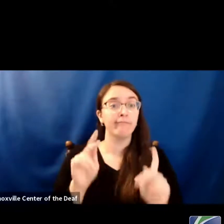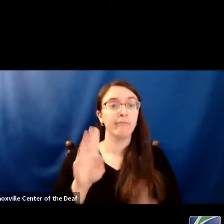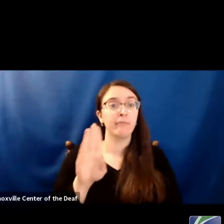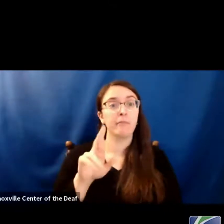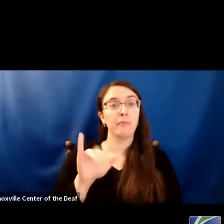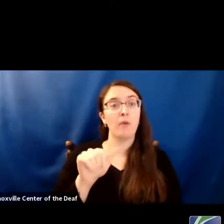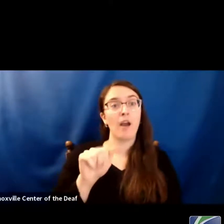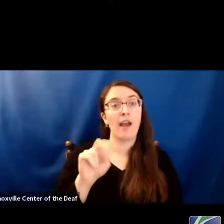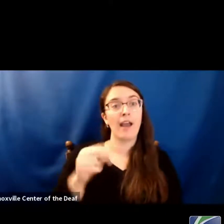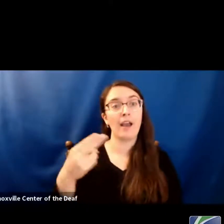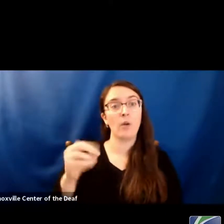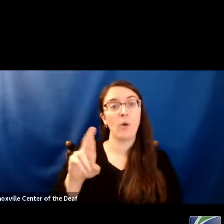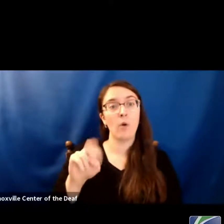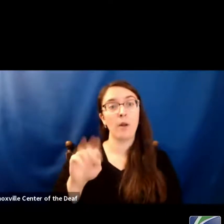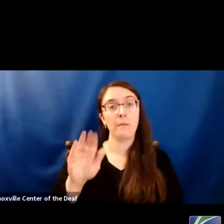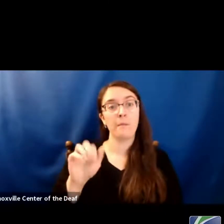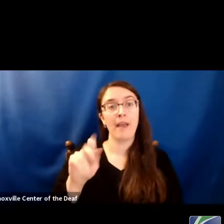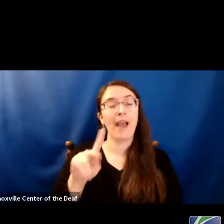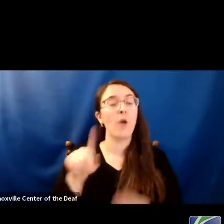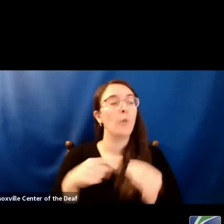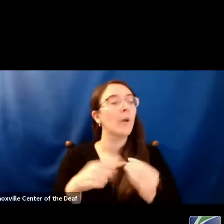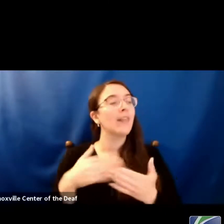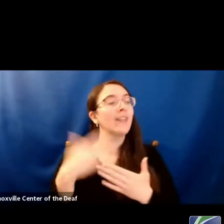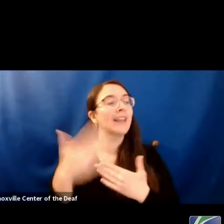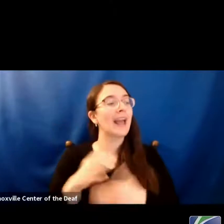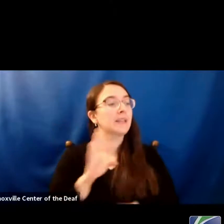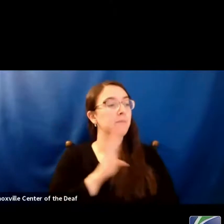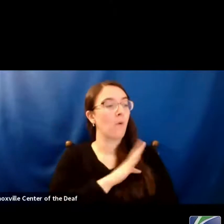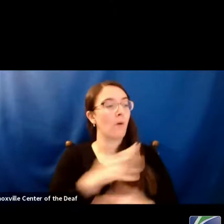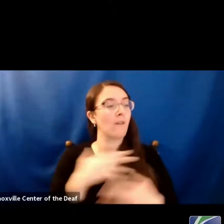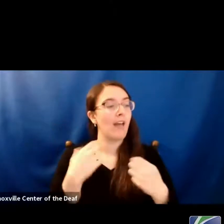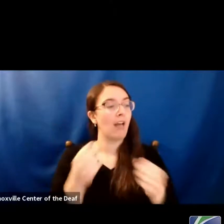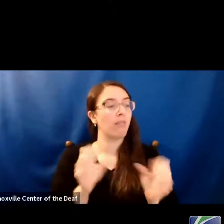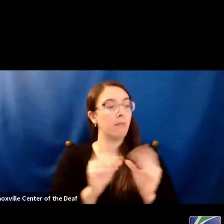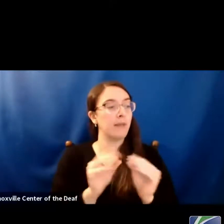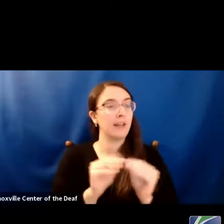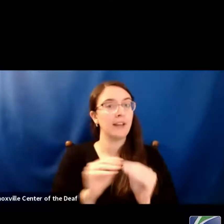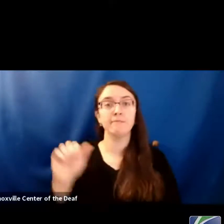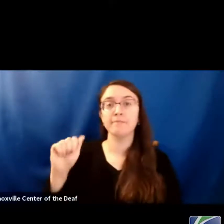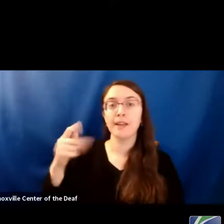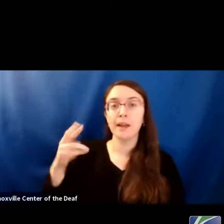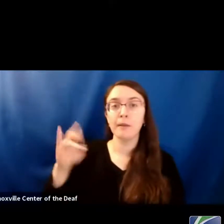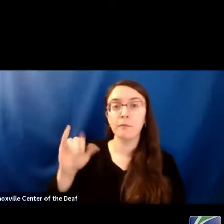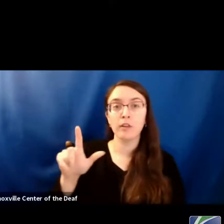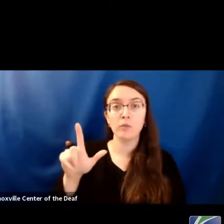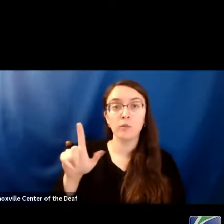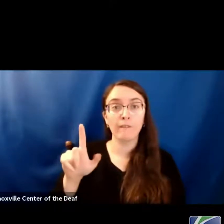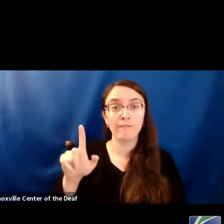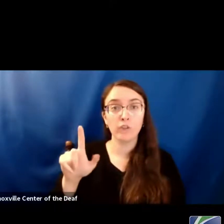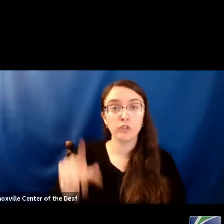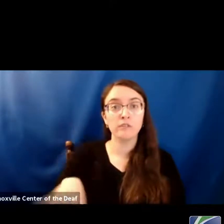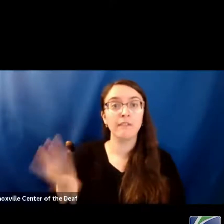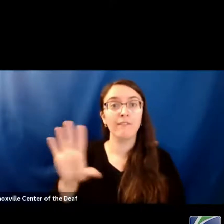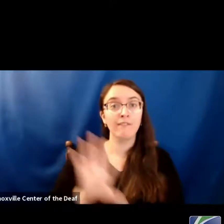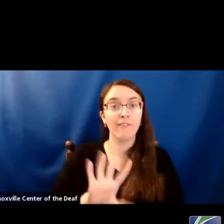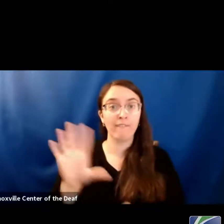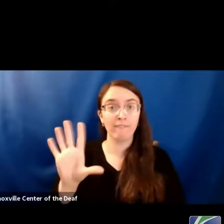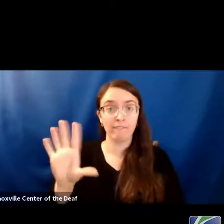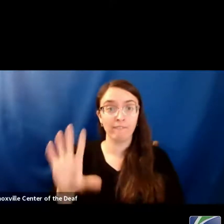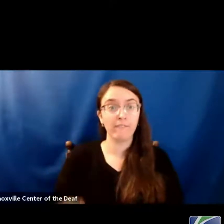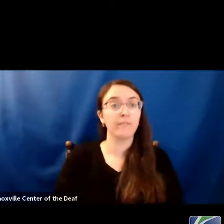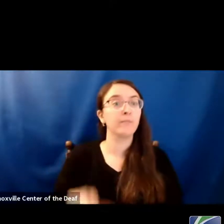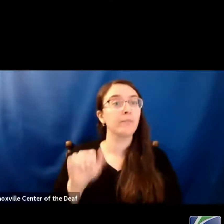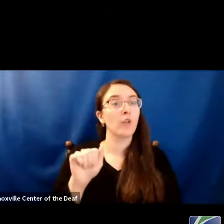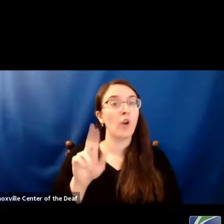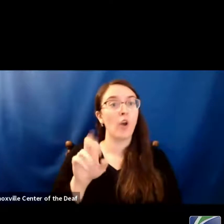Hornback. When is the next health board meeting? April 21st at 5 p.m. Austin with WATE, can